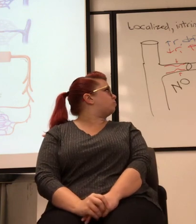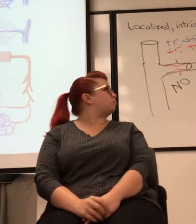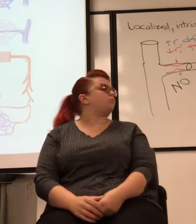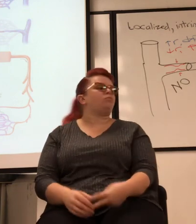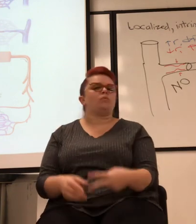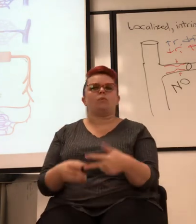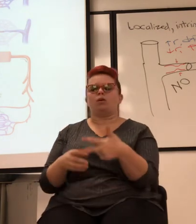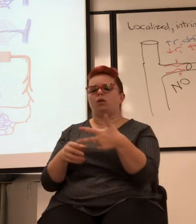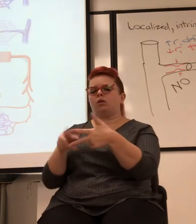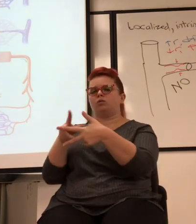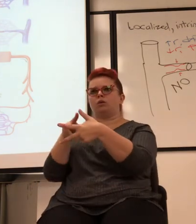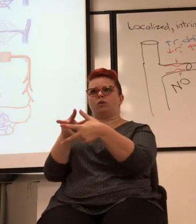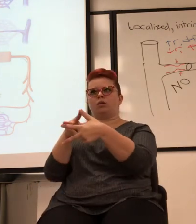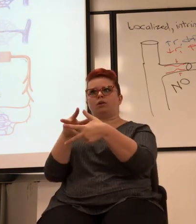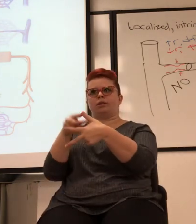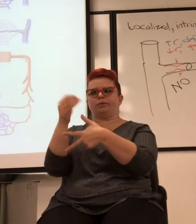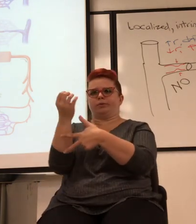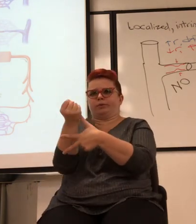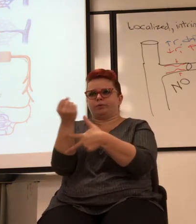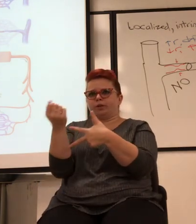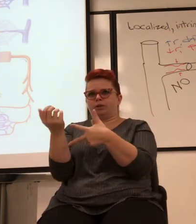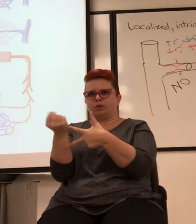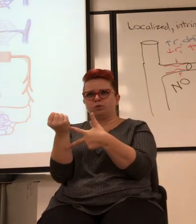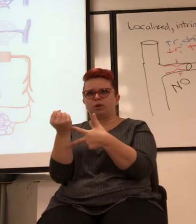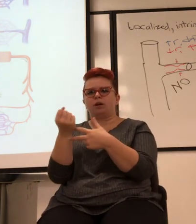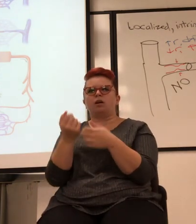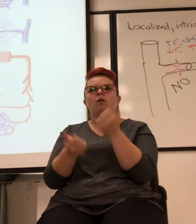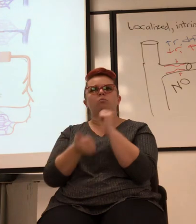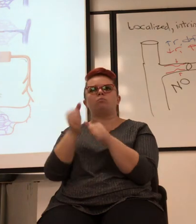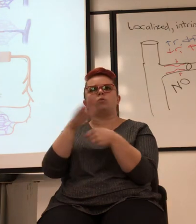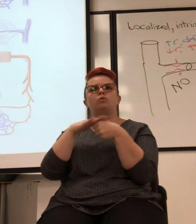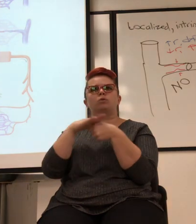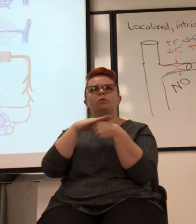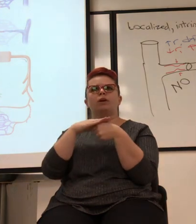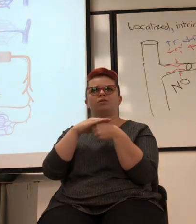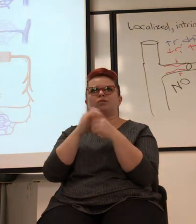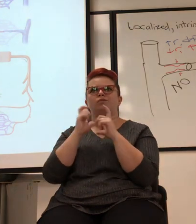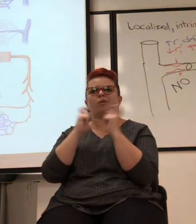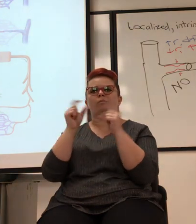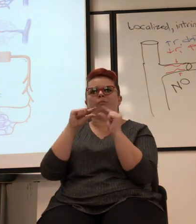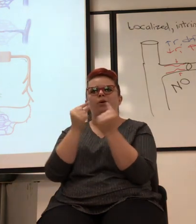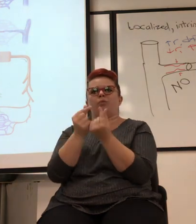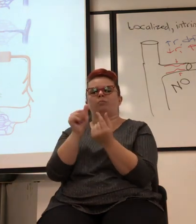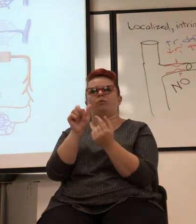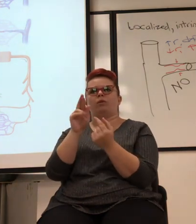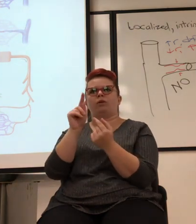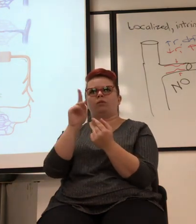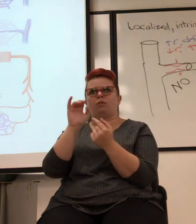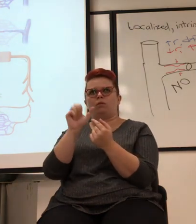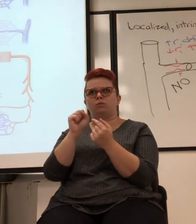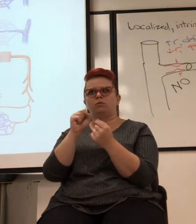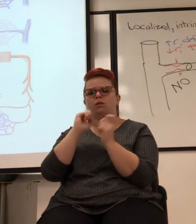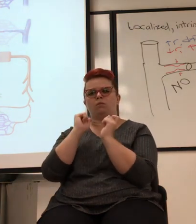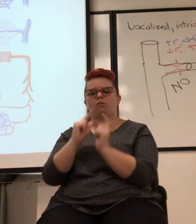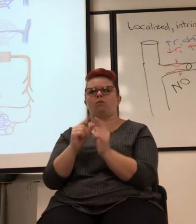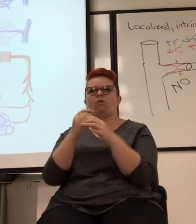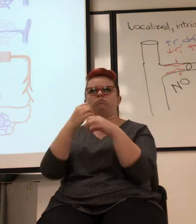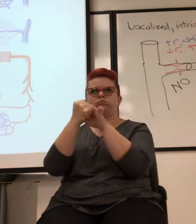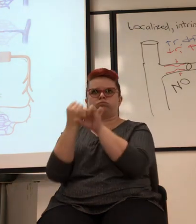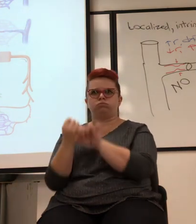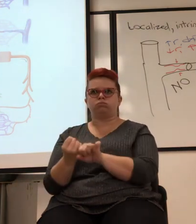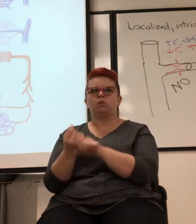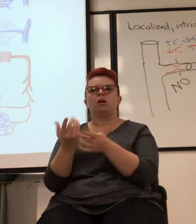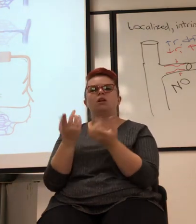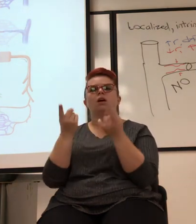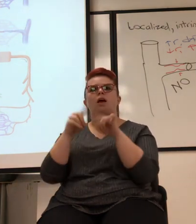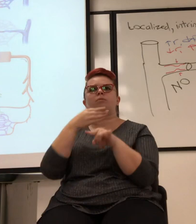You constrict in most locations. There's a large group of arterioles you constrict. This happens best at the GI tract and the